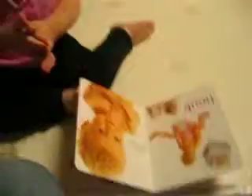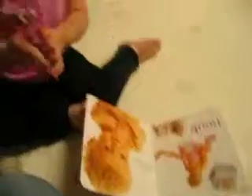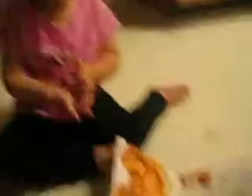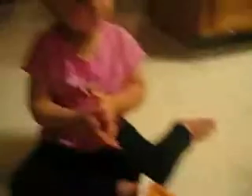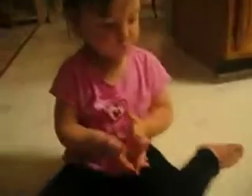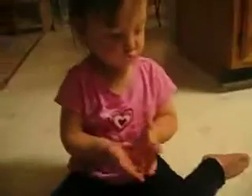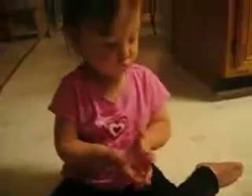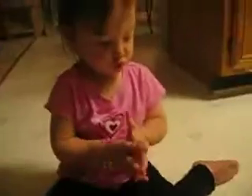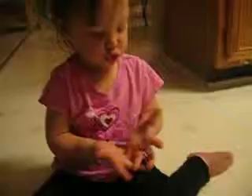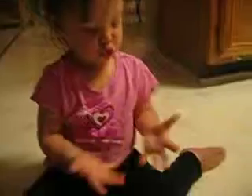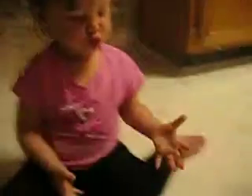Book.